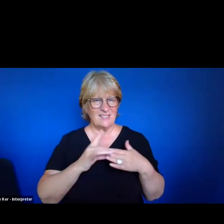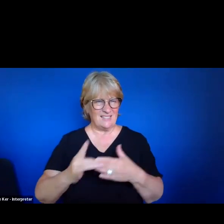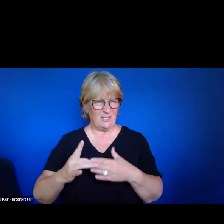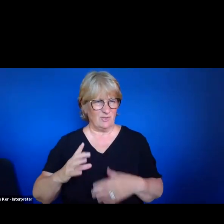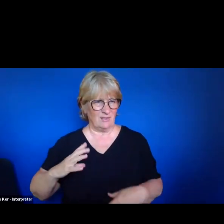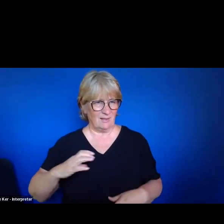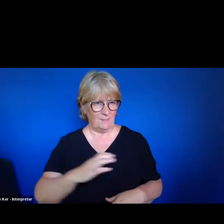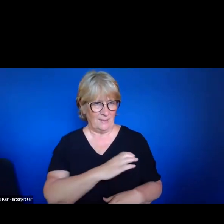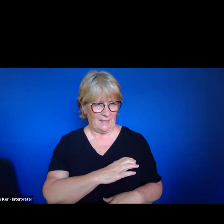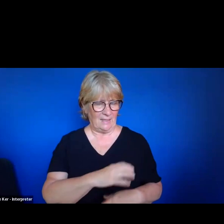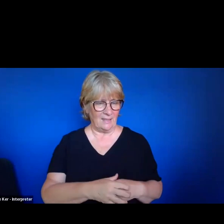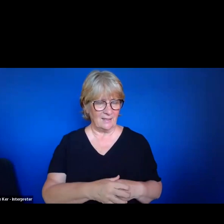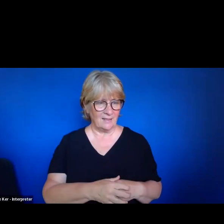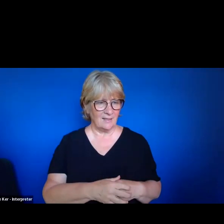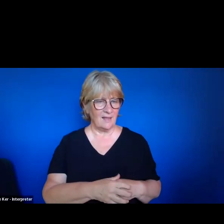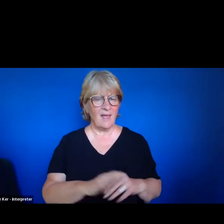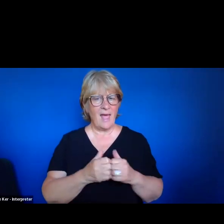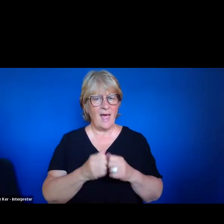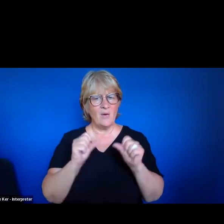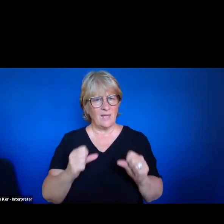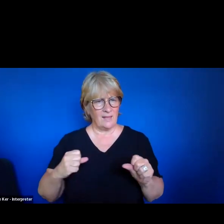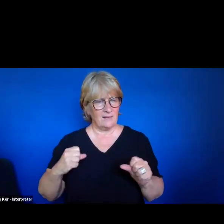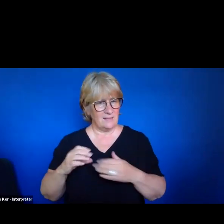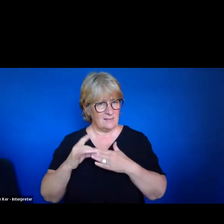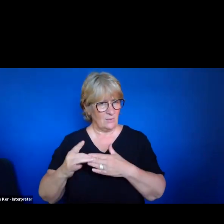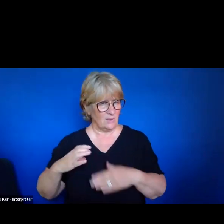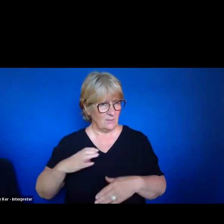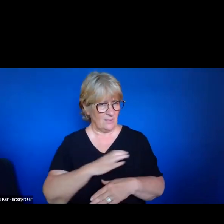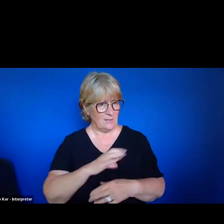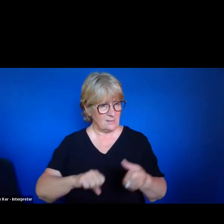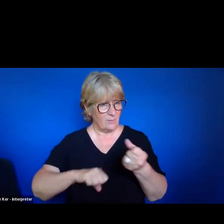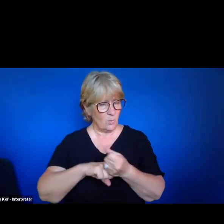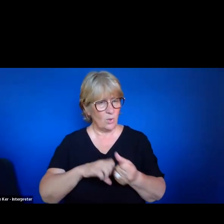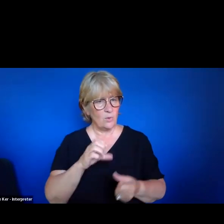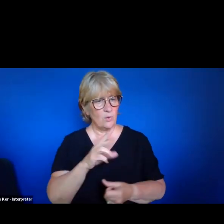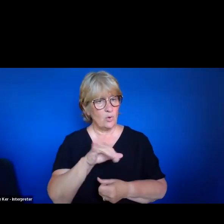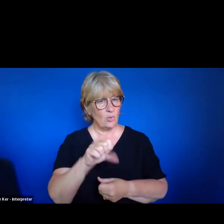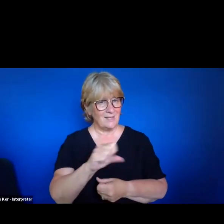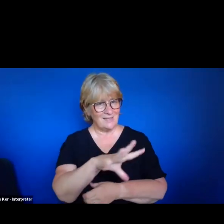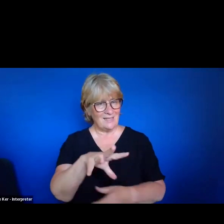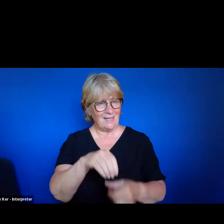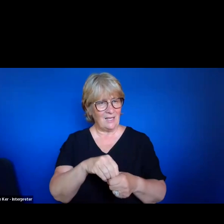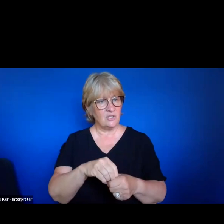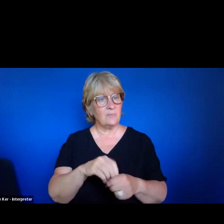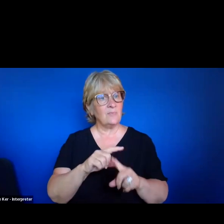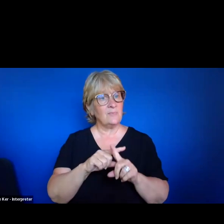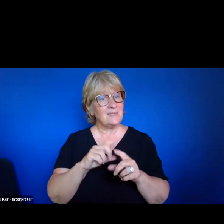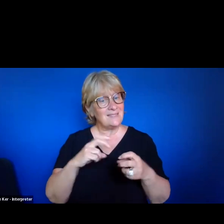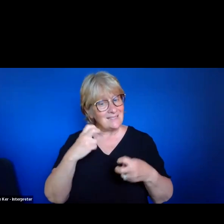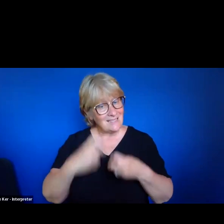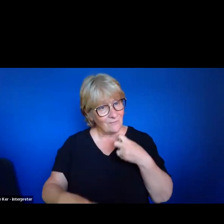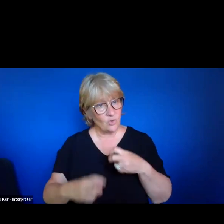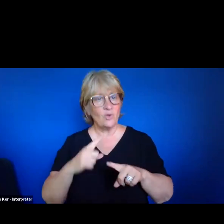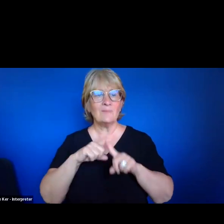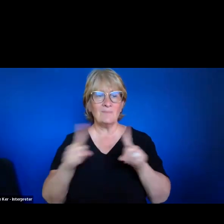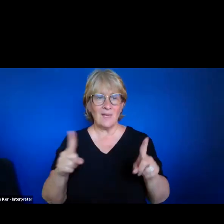put in the chat. How can the steering committee support the CRIS in engaging in difficult but meaningful conversations? And